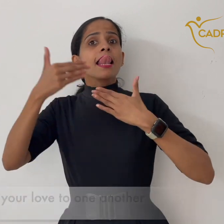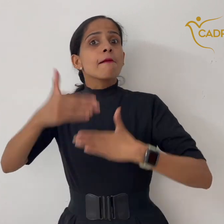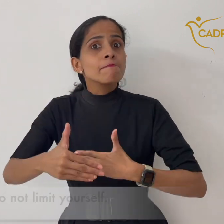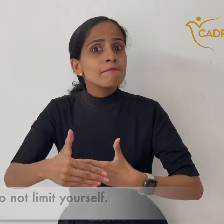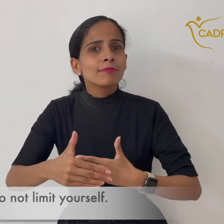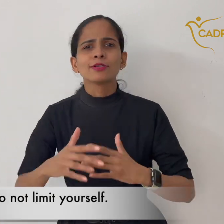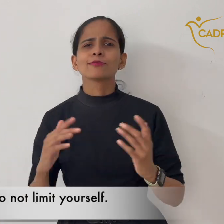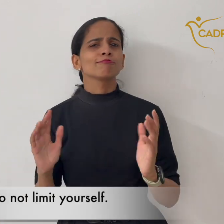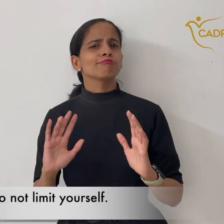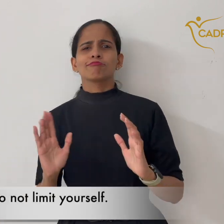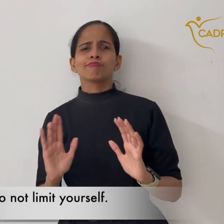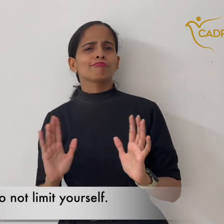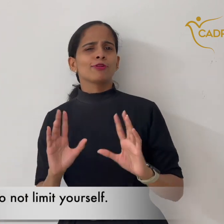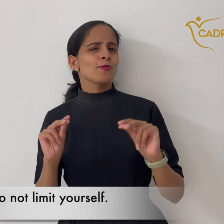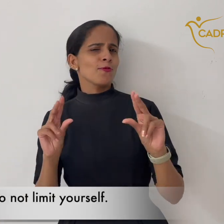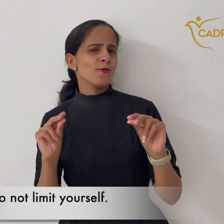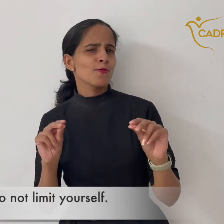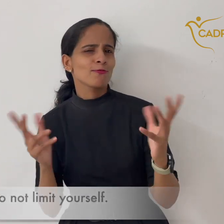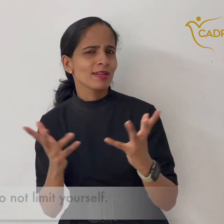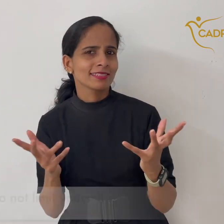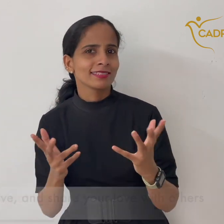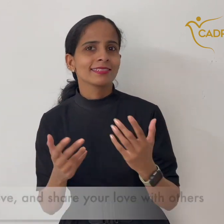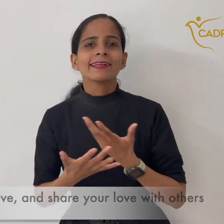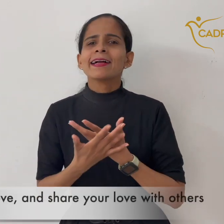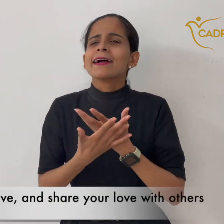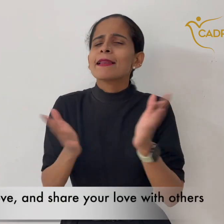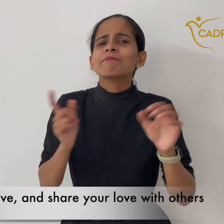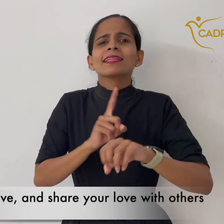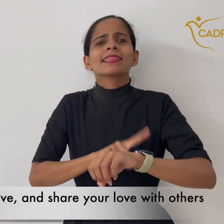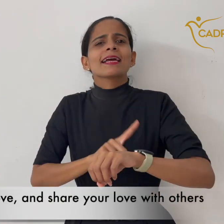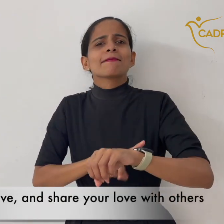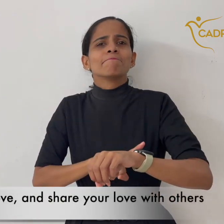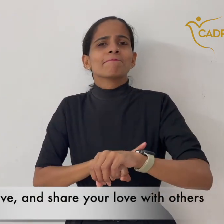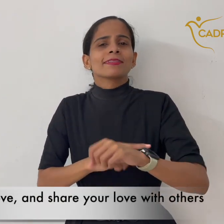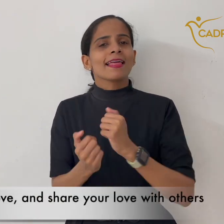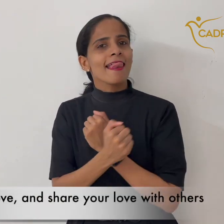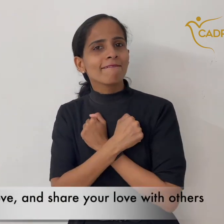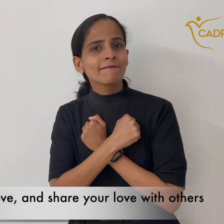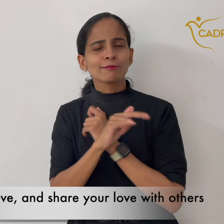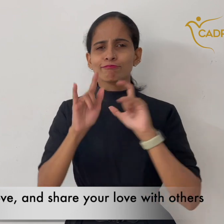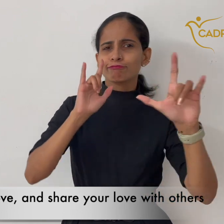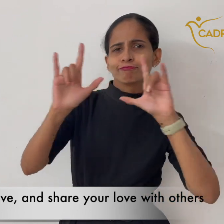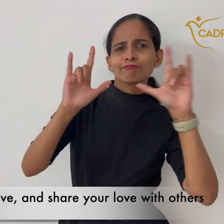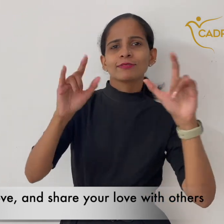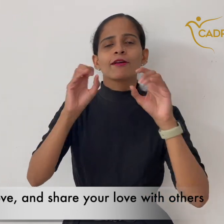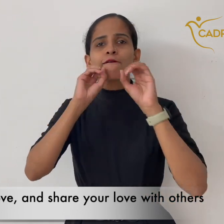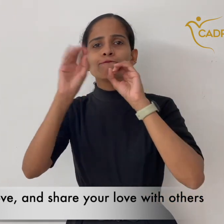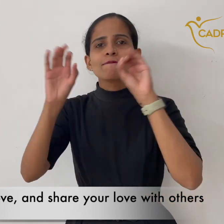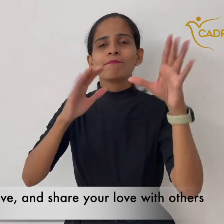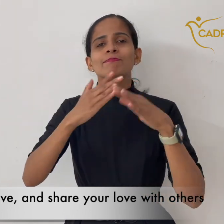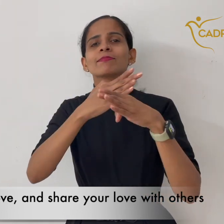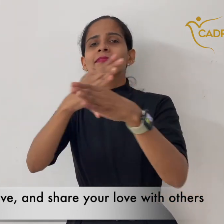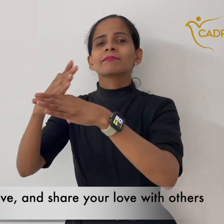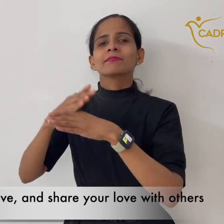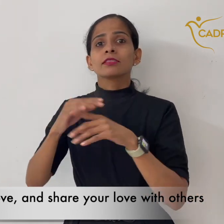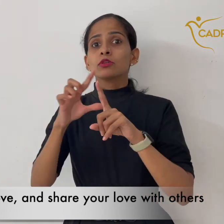Do not limit yourself. Take this time to love and share your love with others